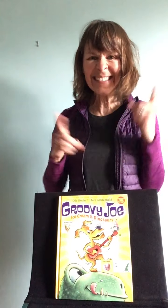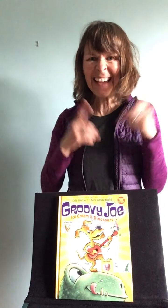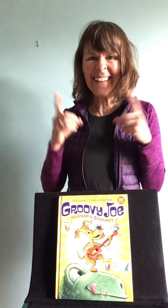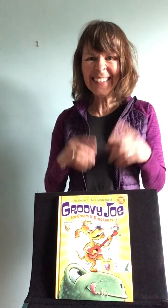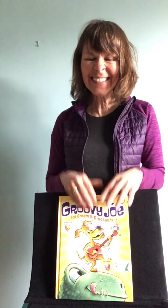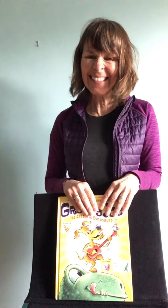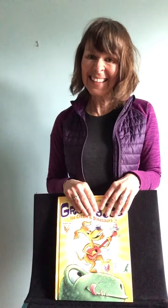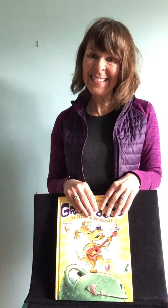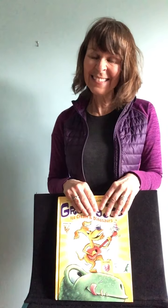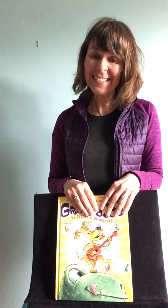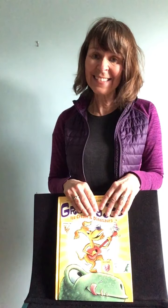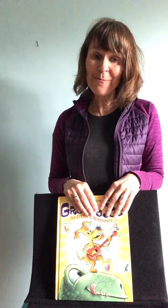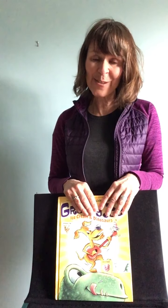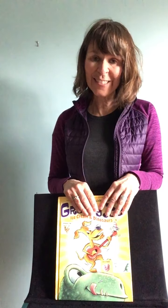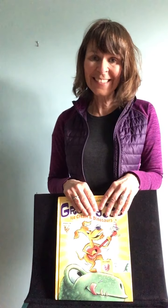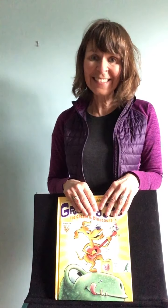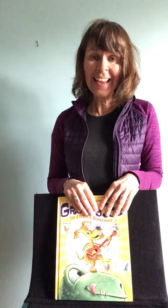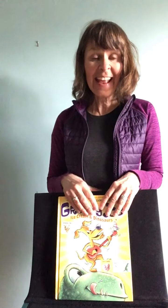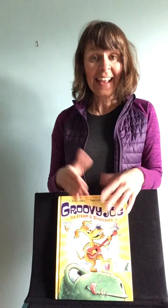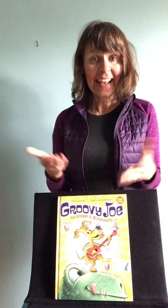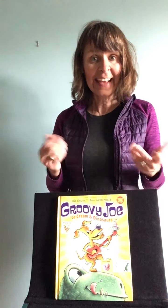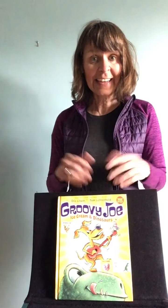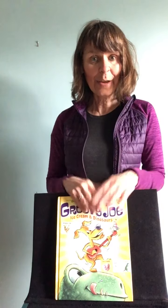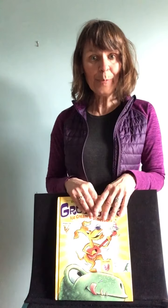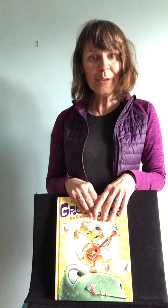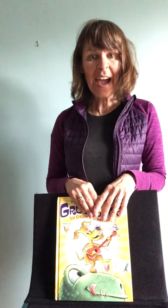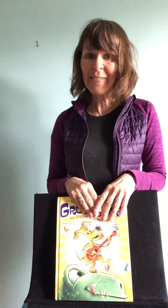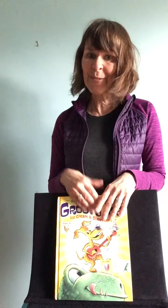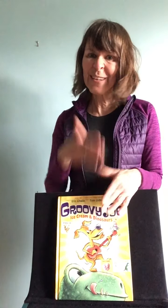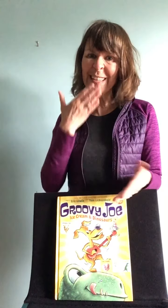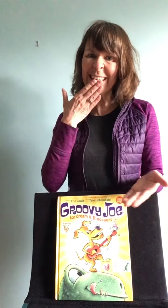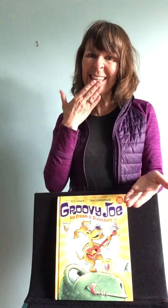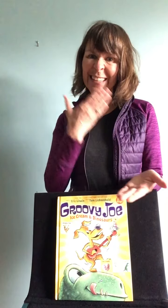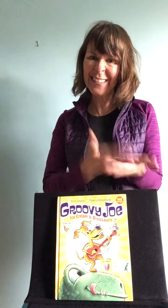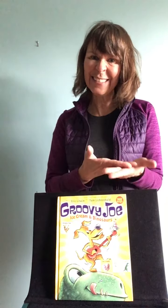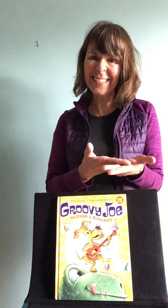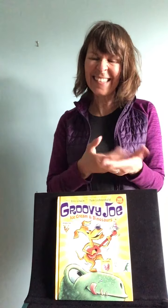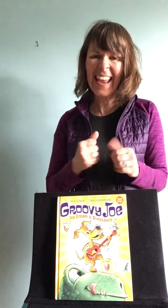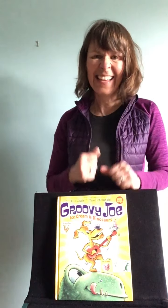signs and the words. And I hope you have a really good day.